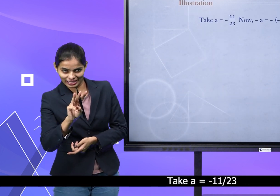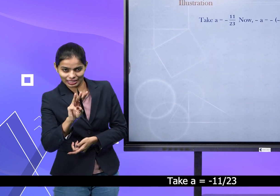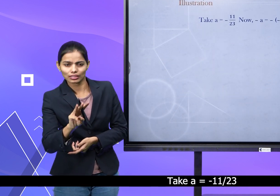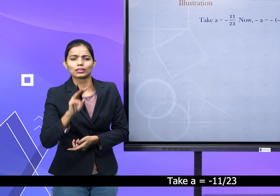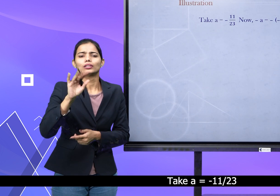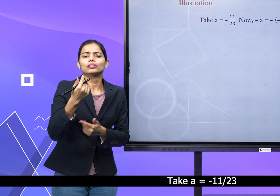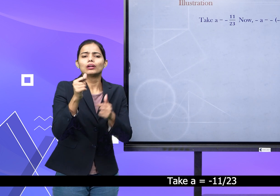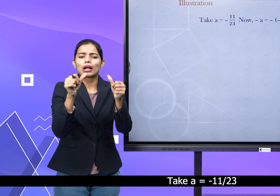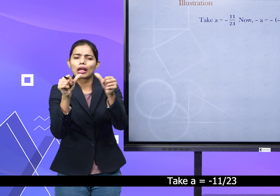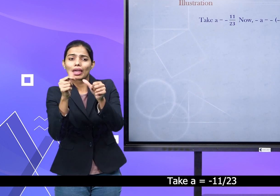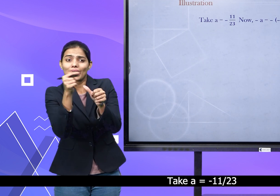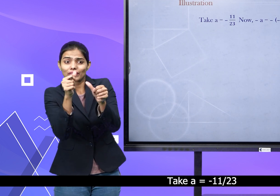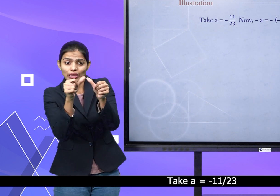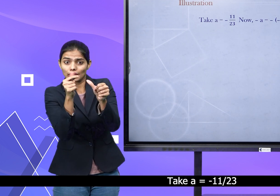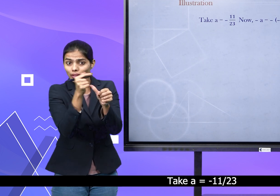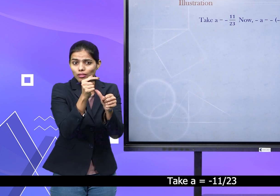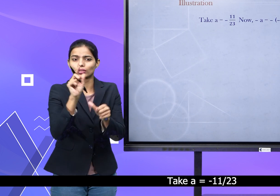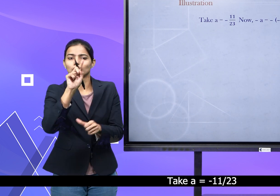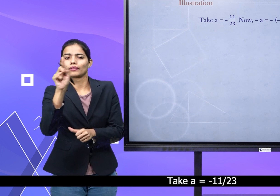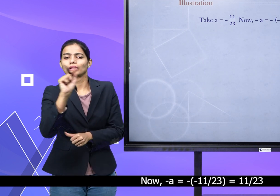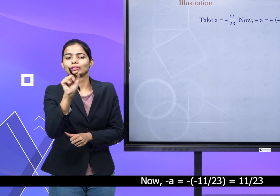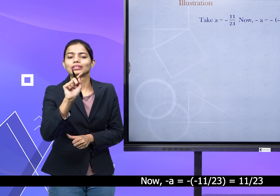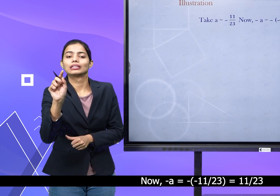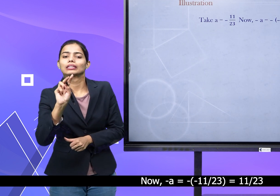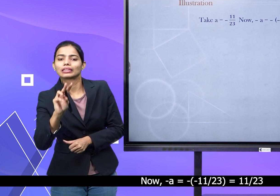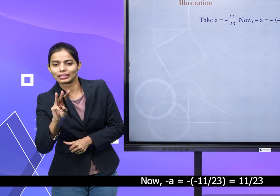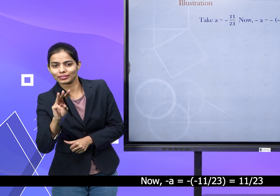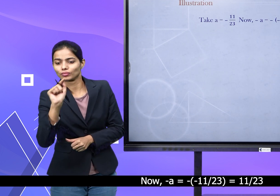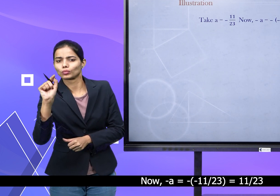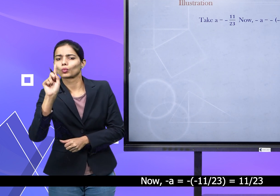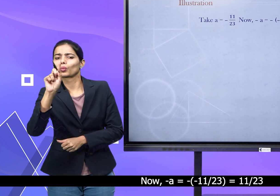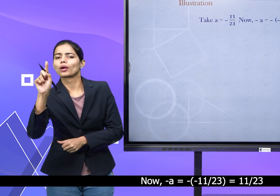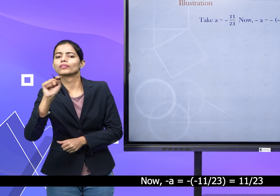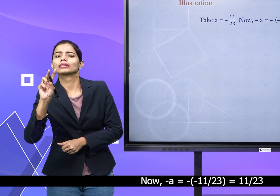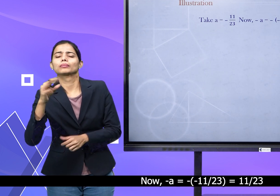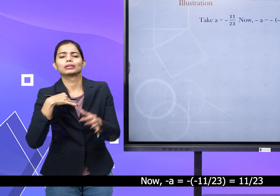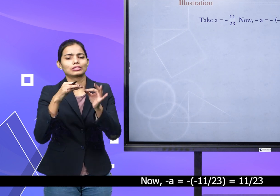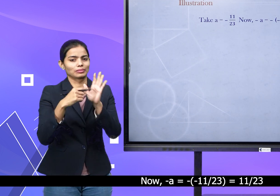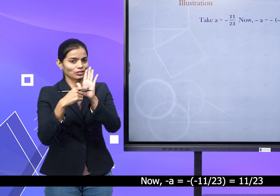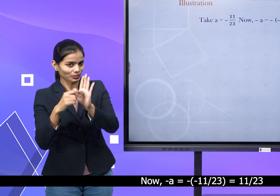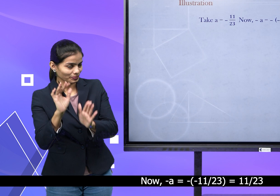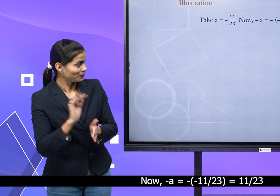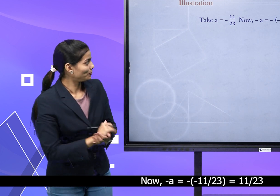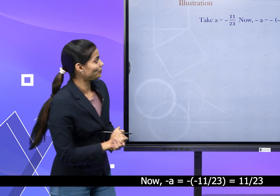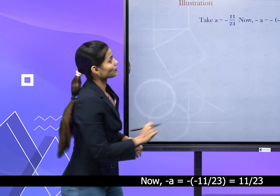minus 11 by 23. Now, minus a is equal to minus 11 by